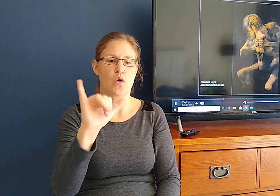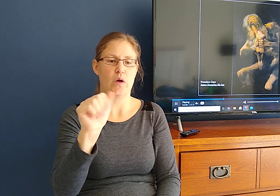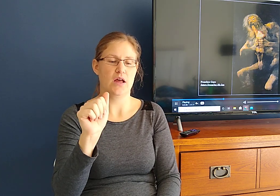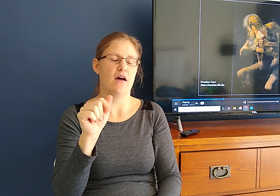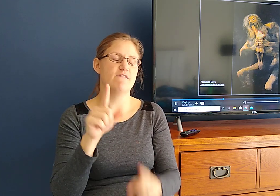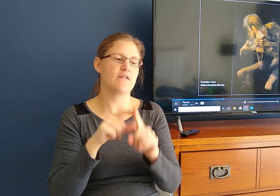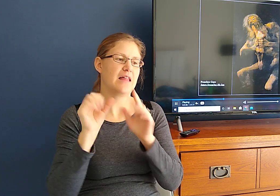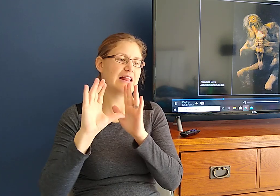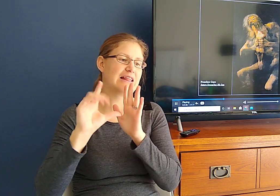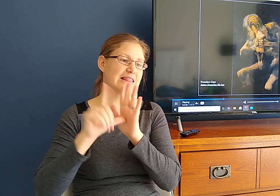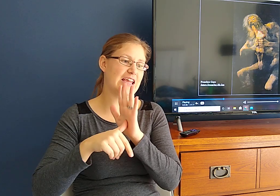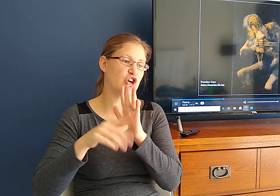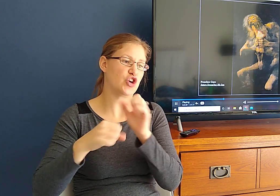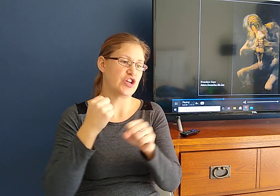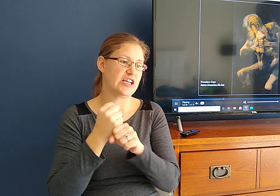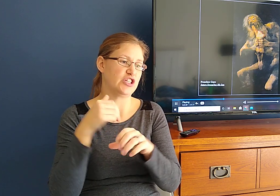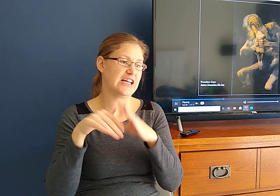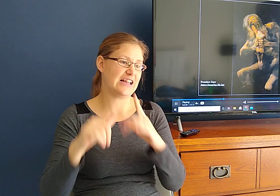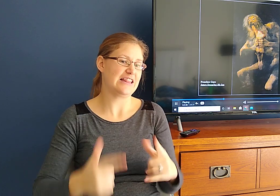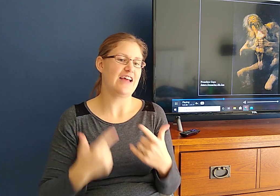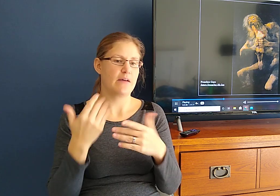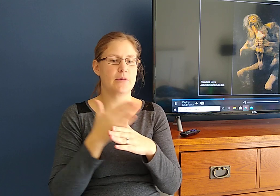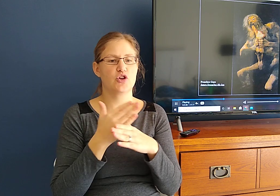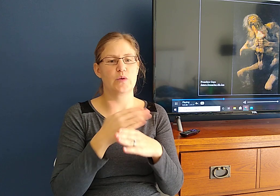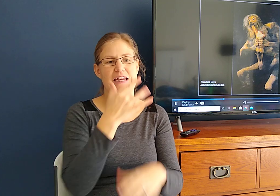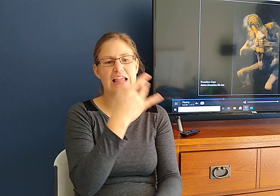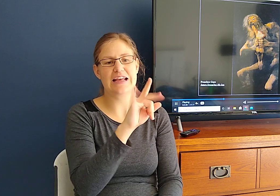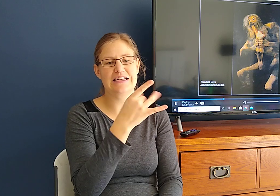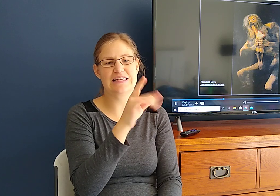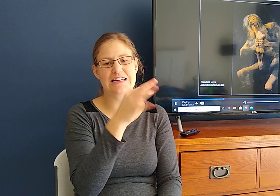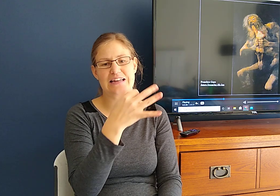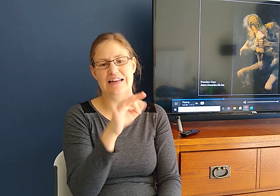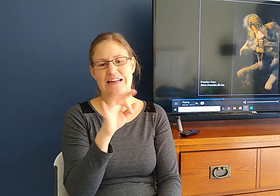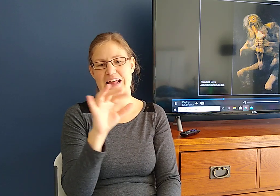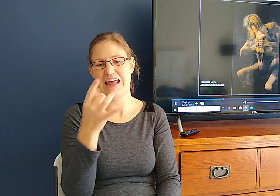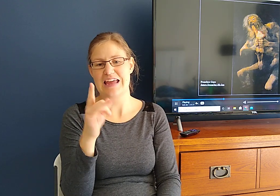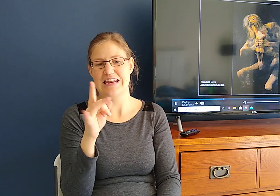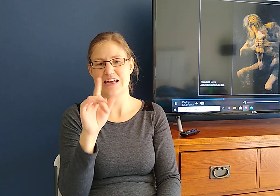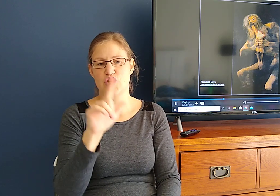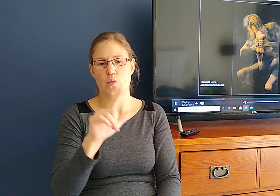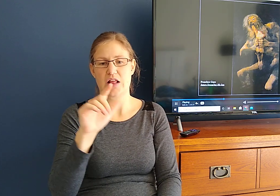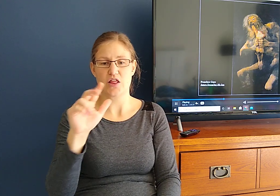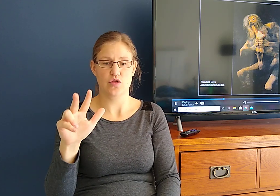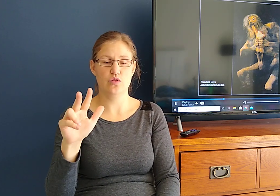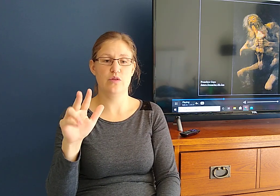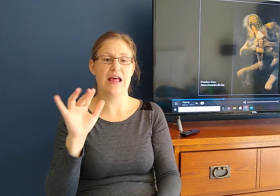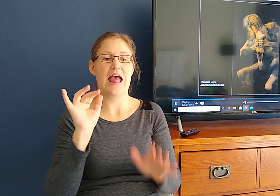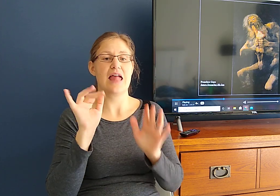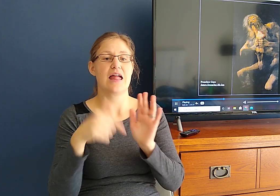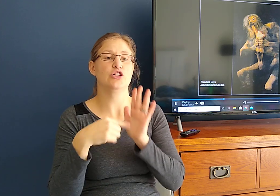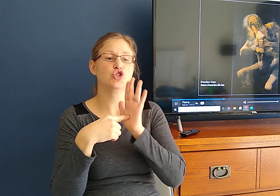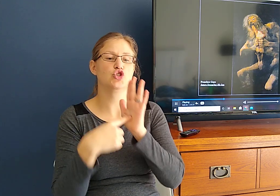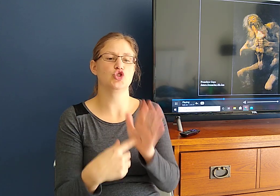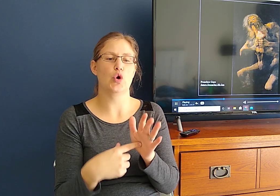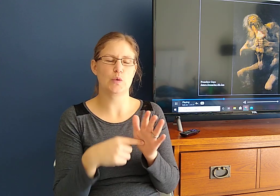life, between 1819 and 1823, and they portray intense, haunting